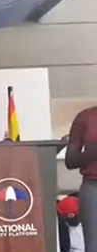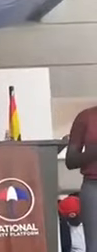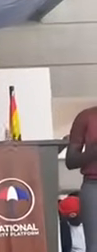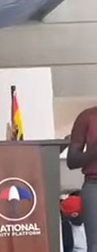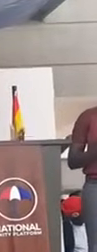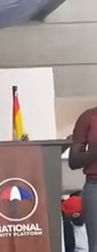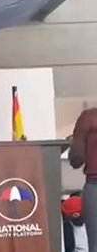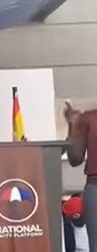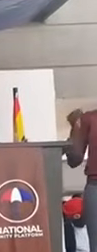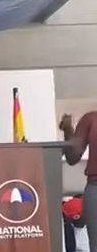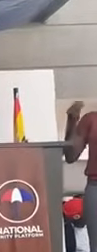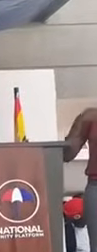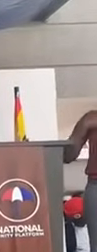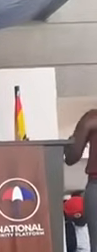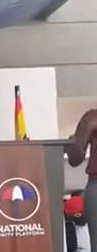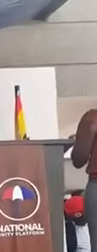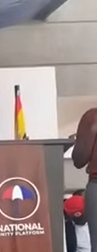you gave me